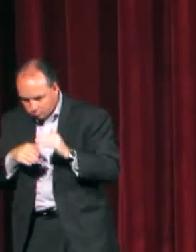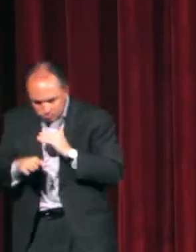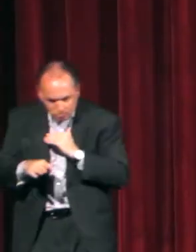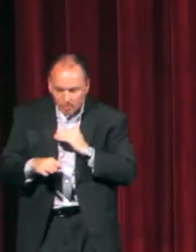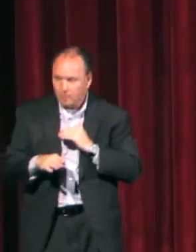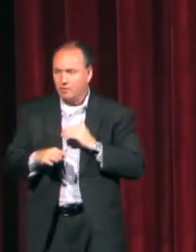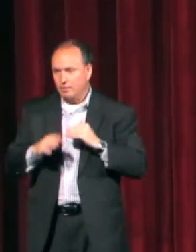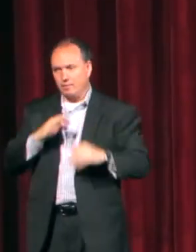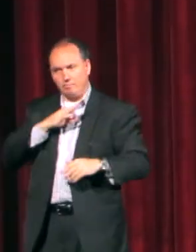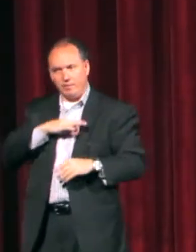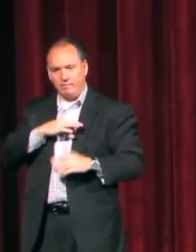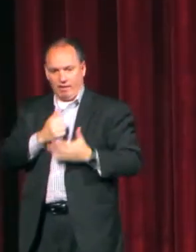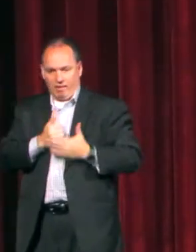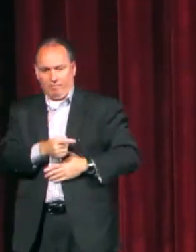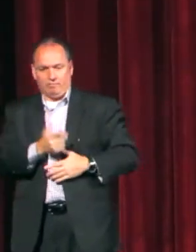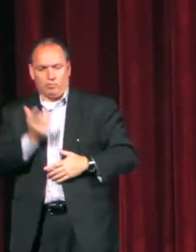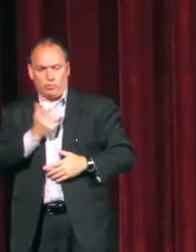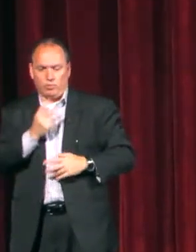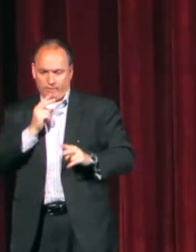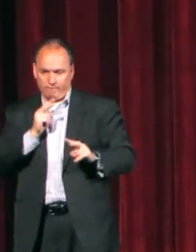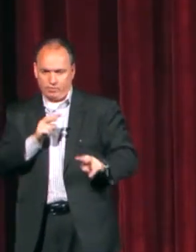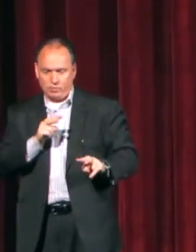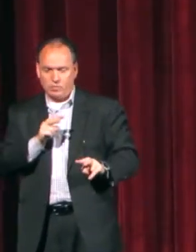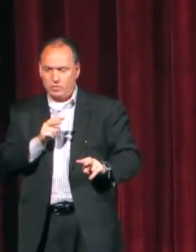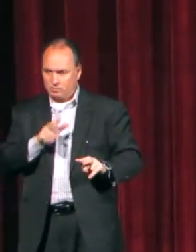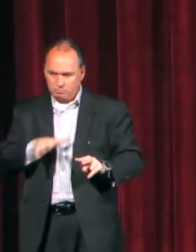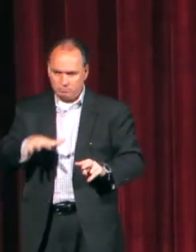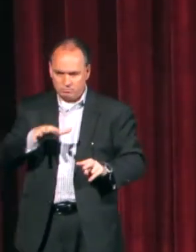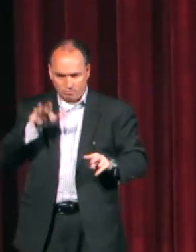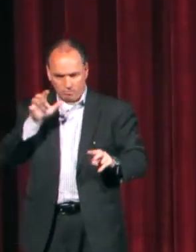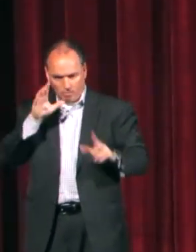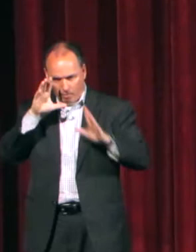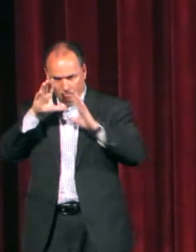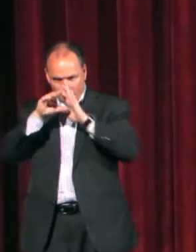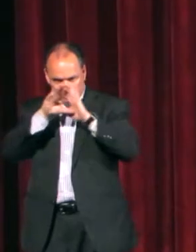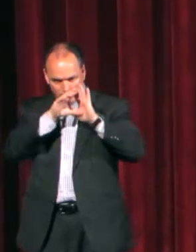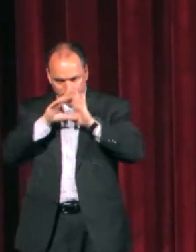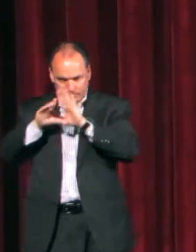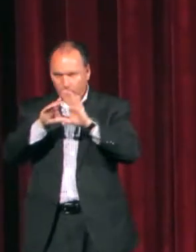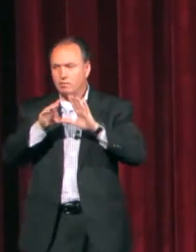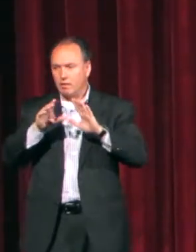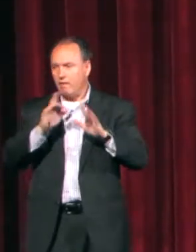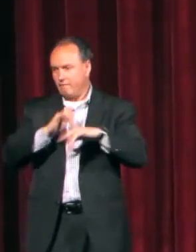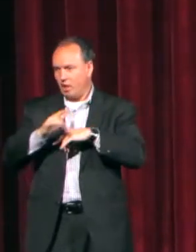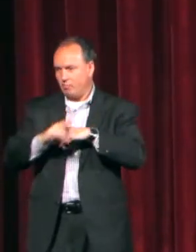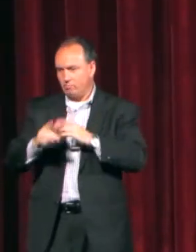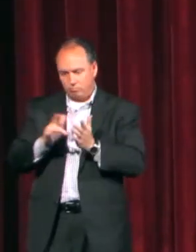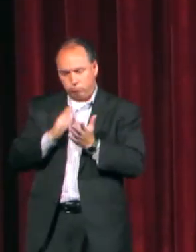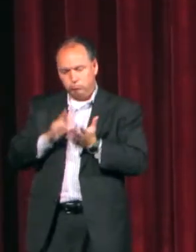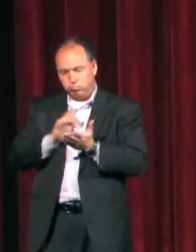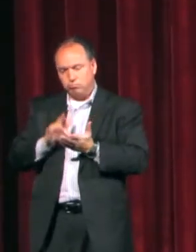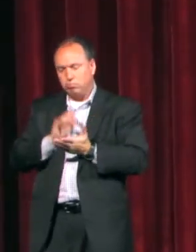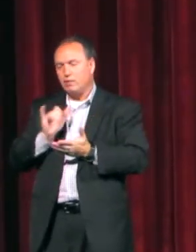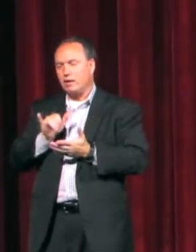is beneficial to them to view these floor plans or view these pictures, they have that available at their fingertips as